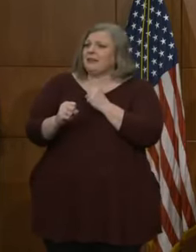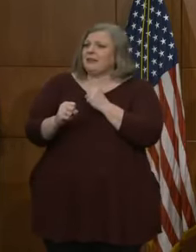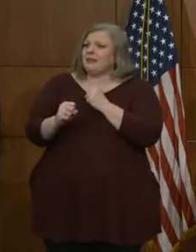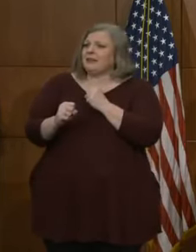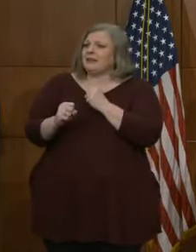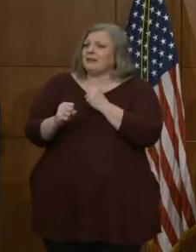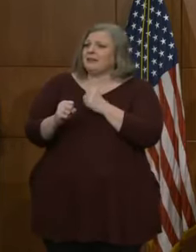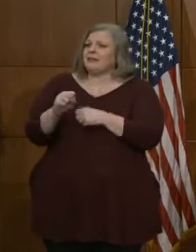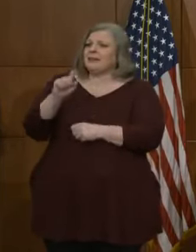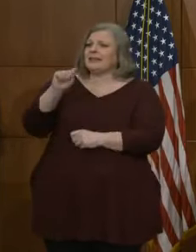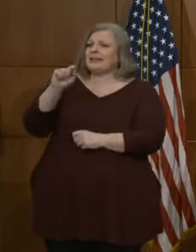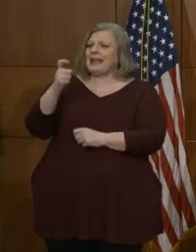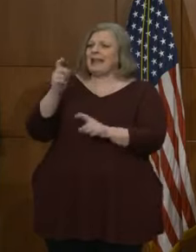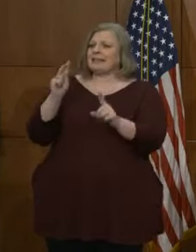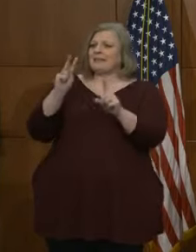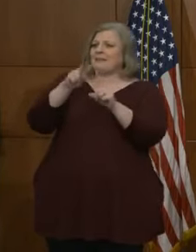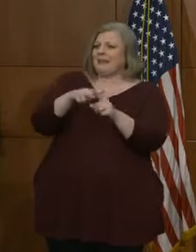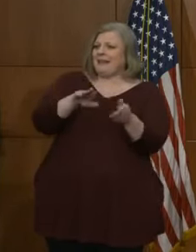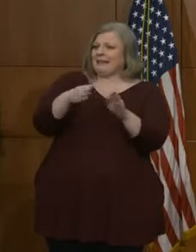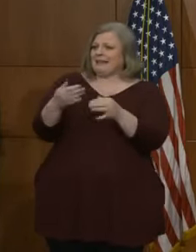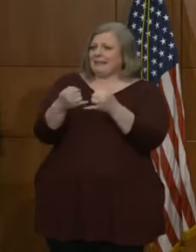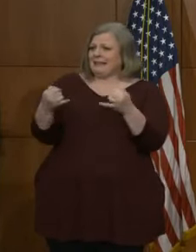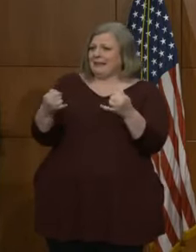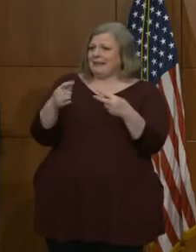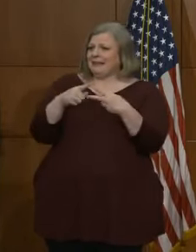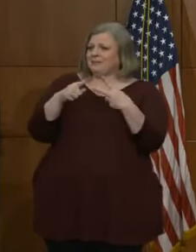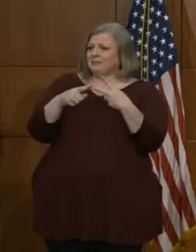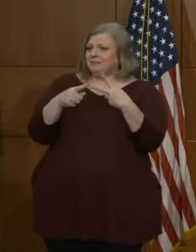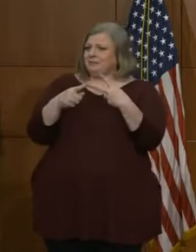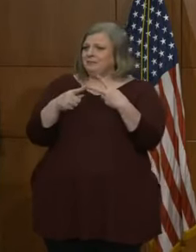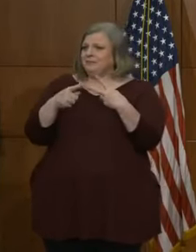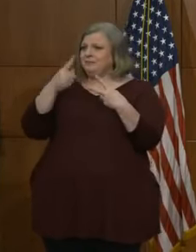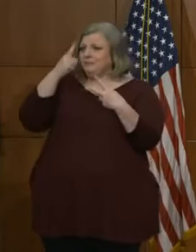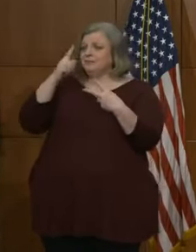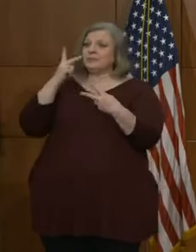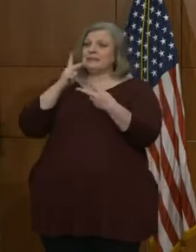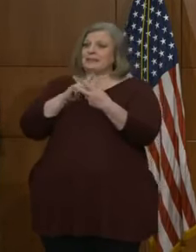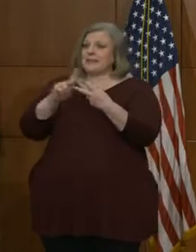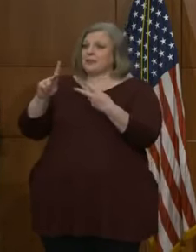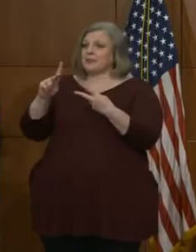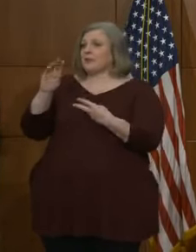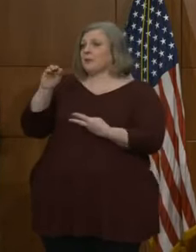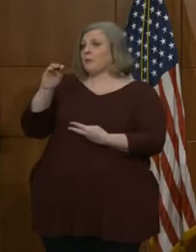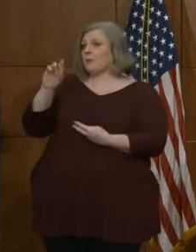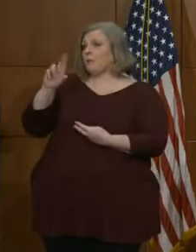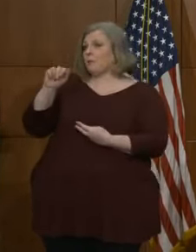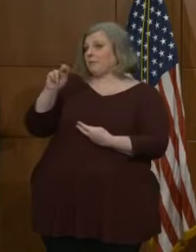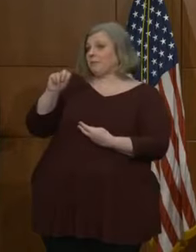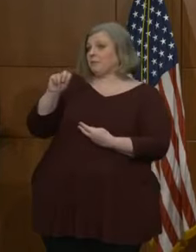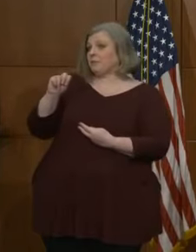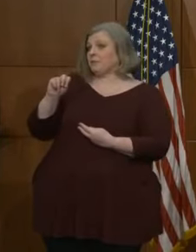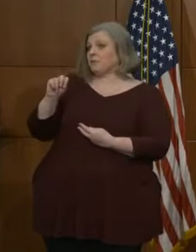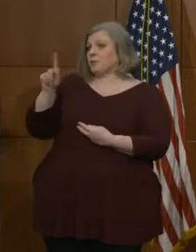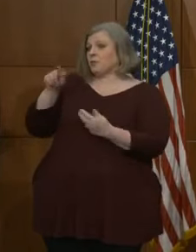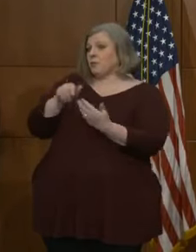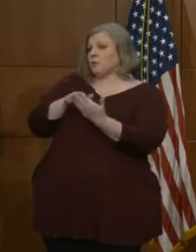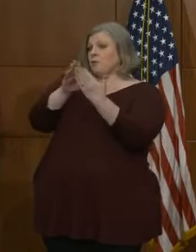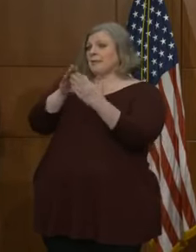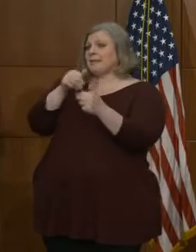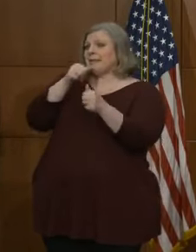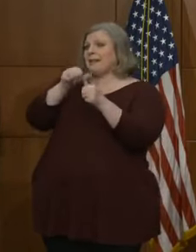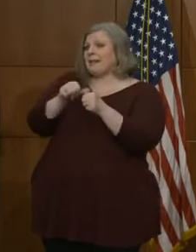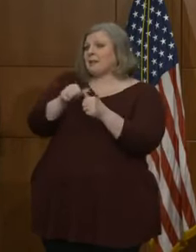I think I saw, over there, wondering if he might address the letter sent by several of the Commonwealth's attorneys asking for the